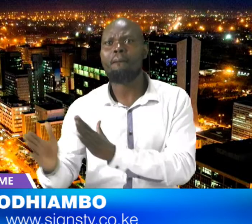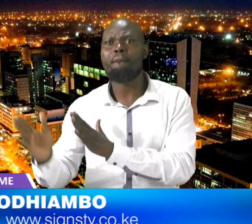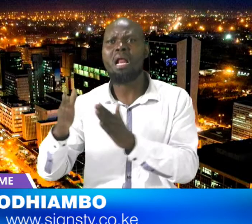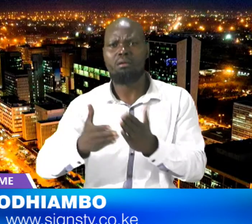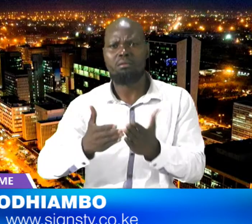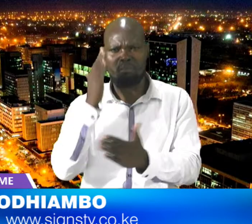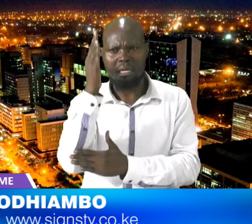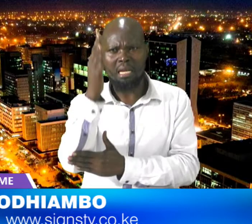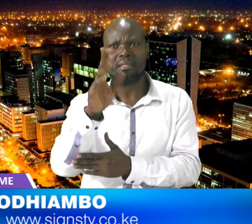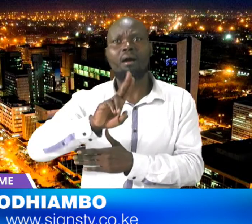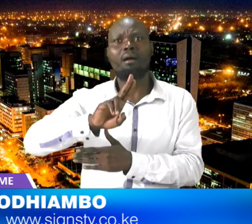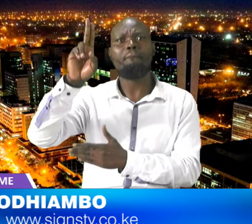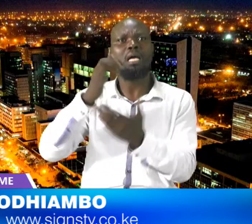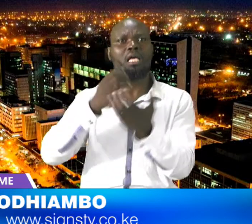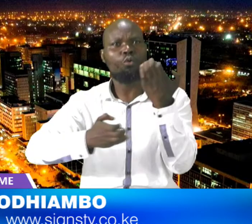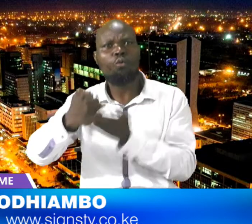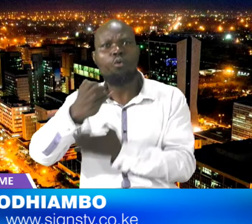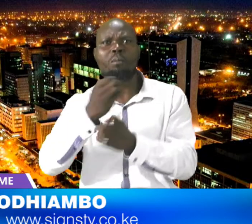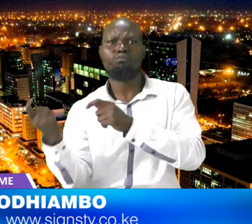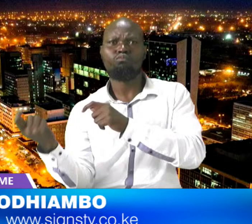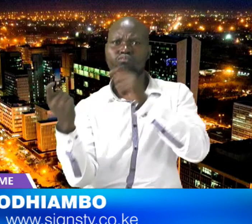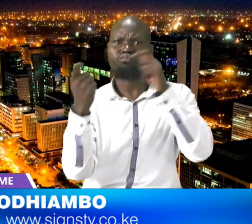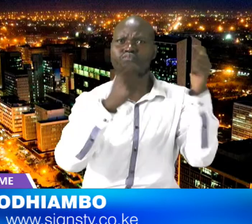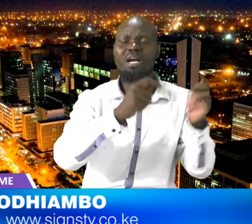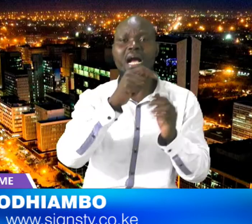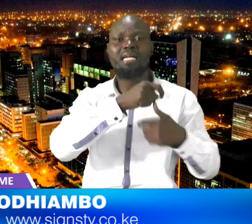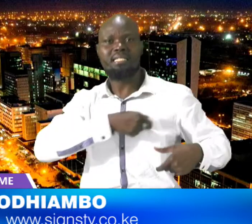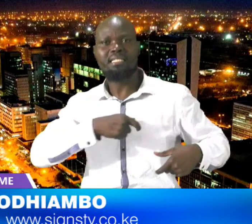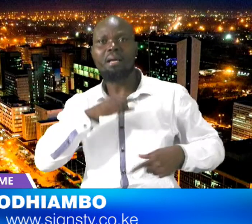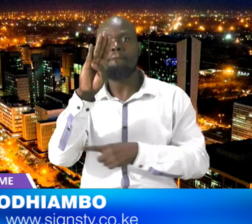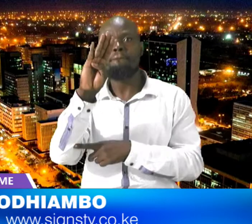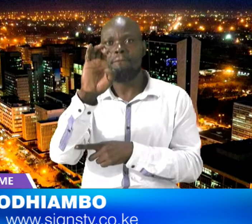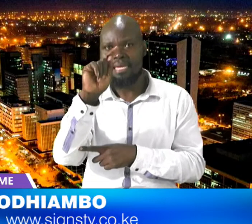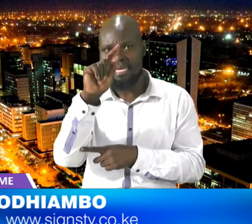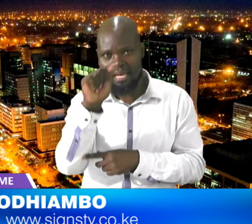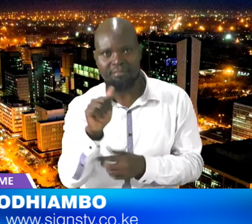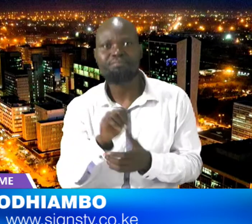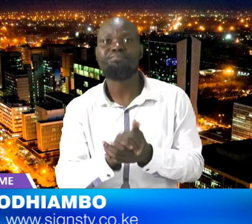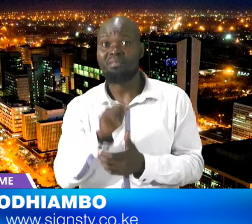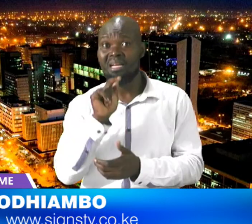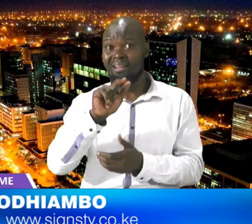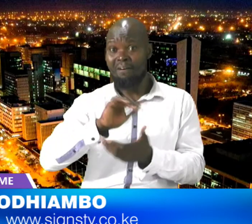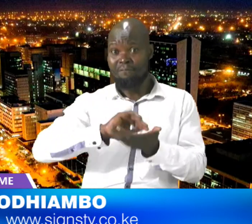in Kilifi, aligning with the bottom-up transformation agenda.